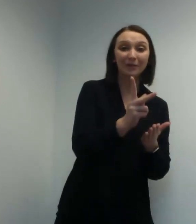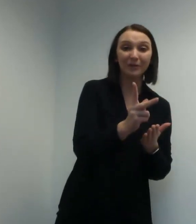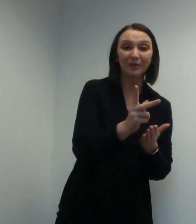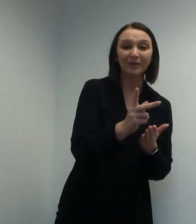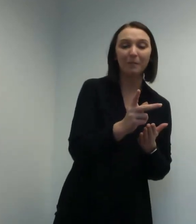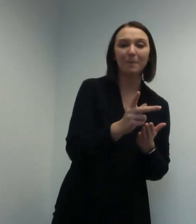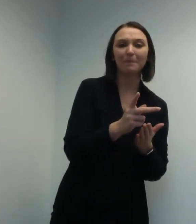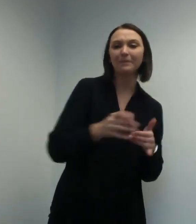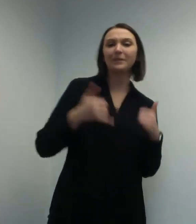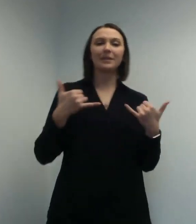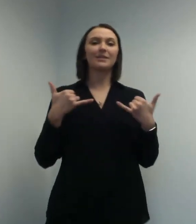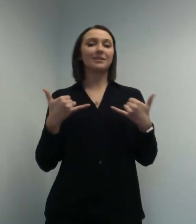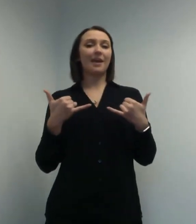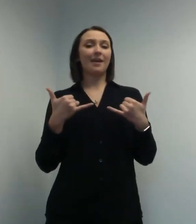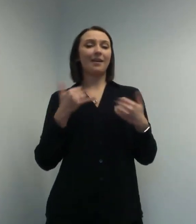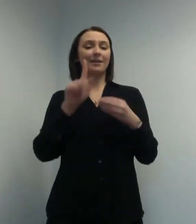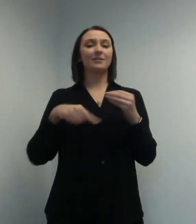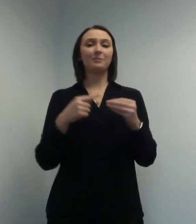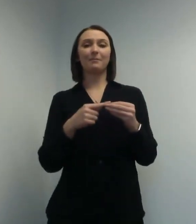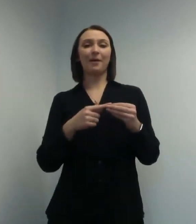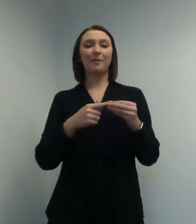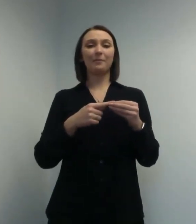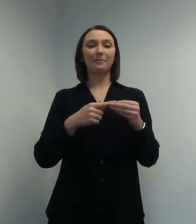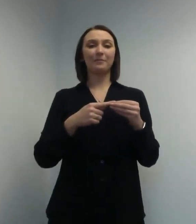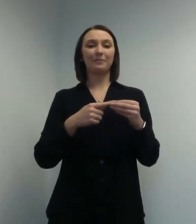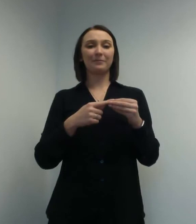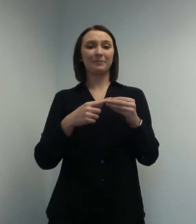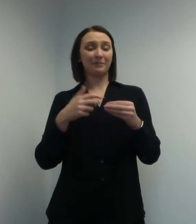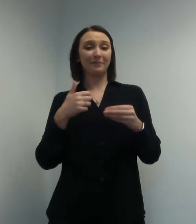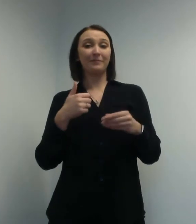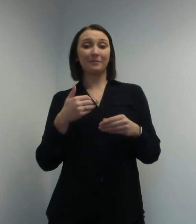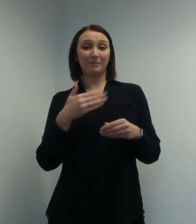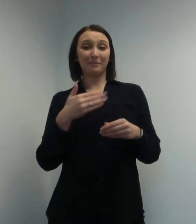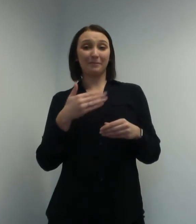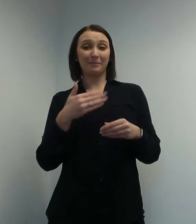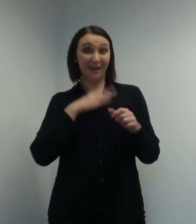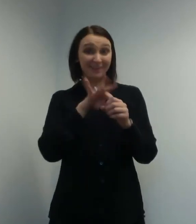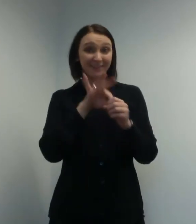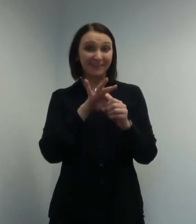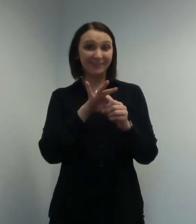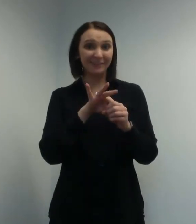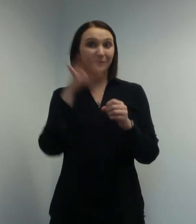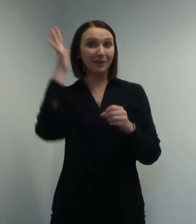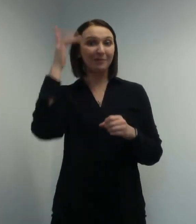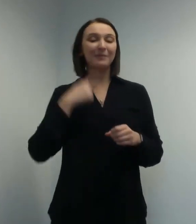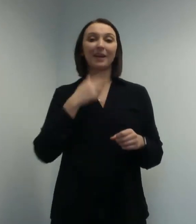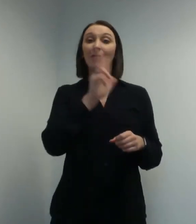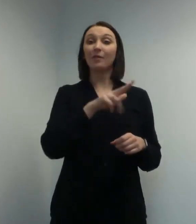story of how I ran for Congress because I was 33 years old, and it was the first time in my